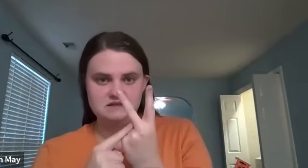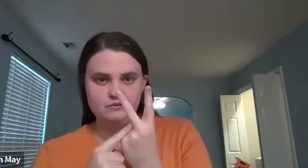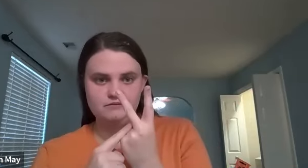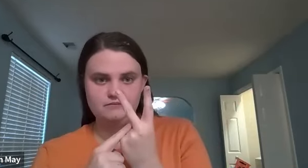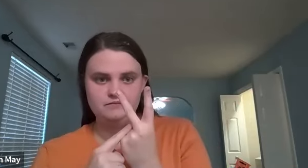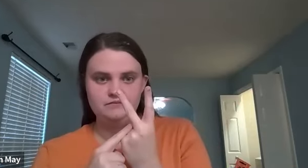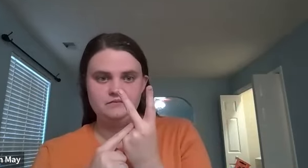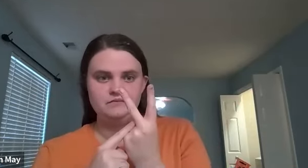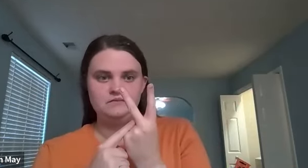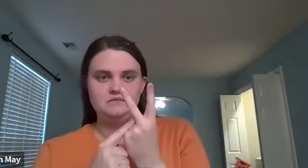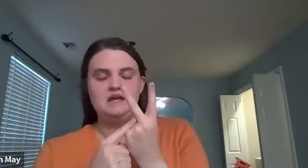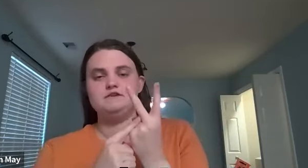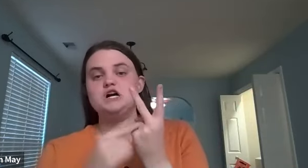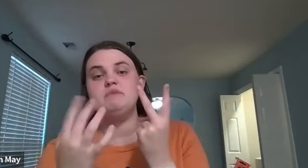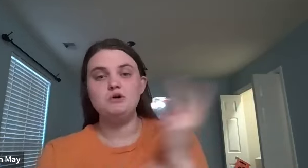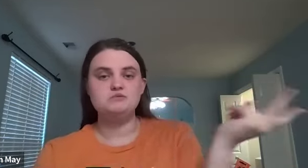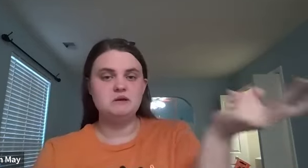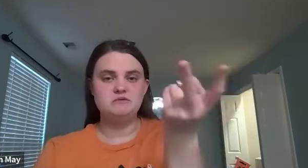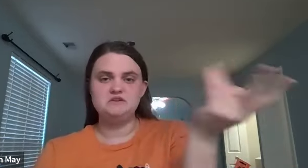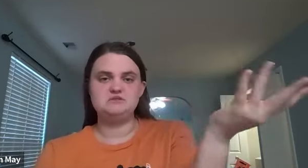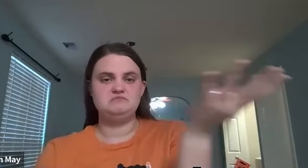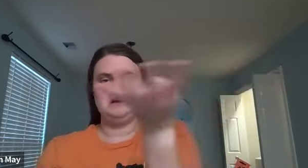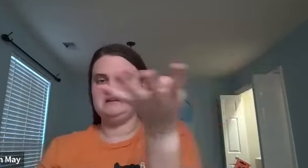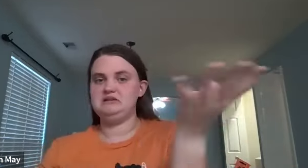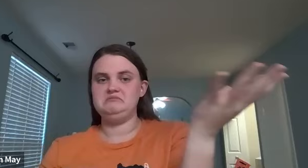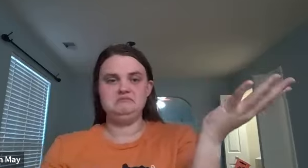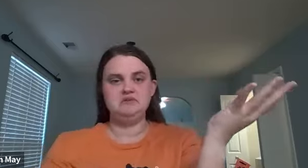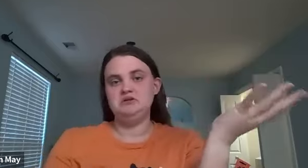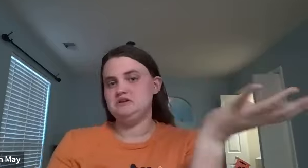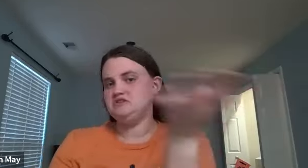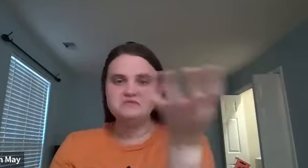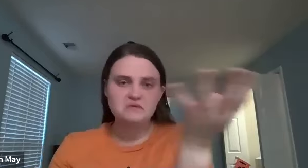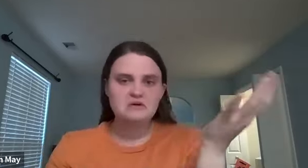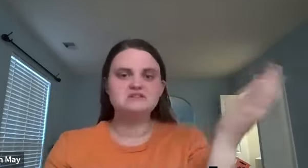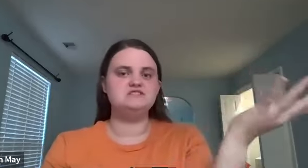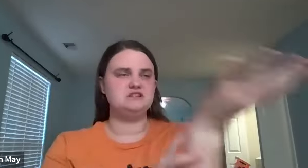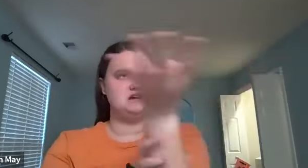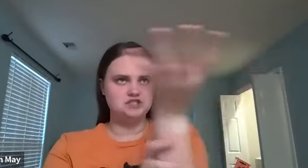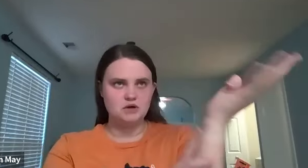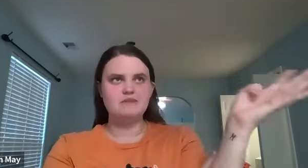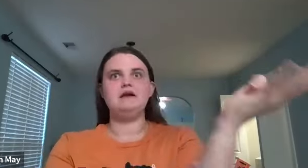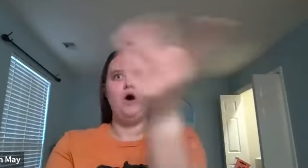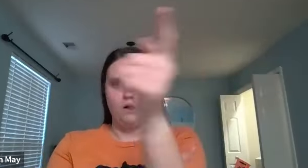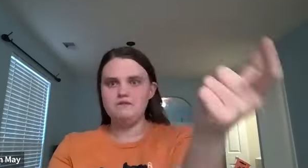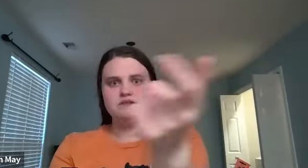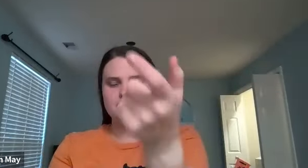someone. And if you're talking about multiple people, if you just kind of, you can do fours, just kind of showing like all of